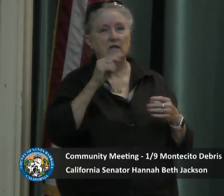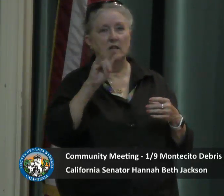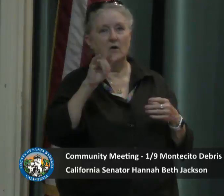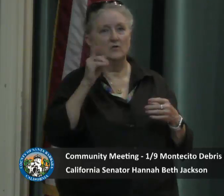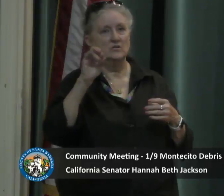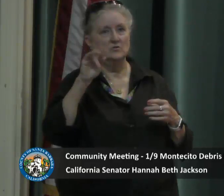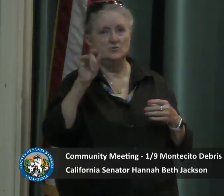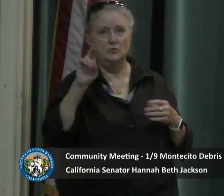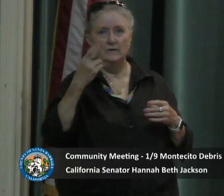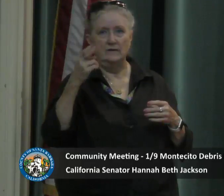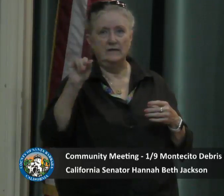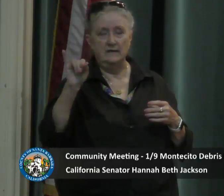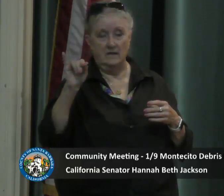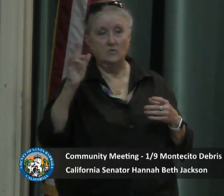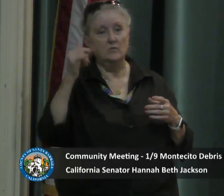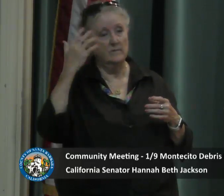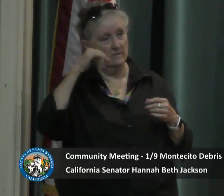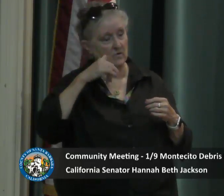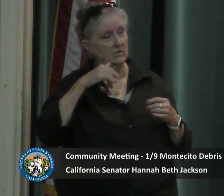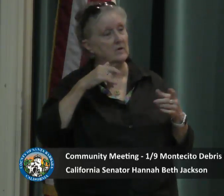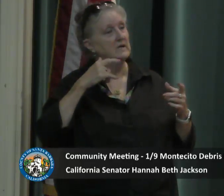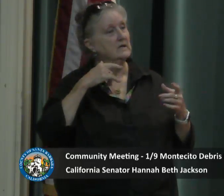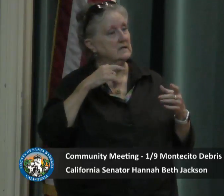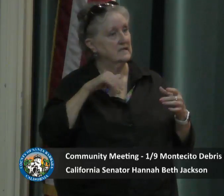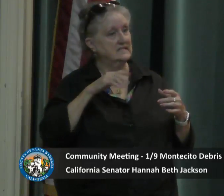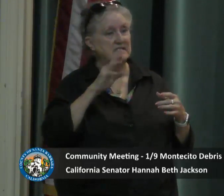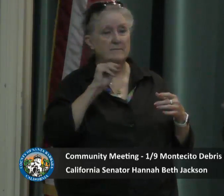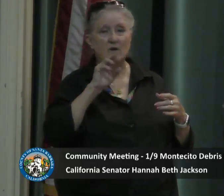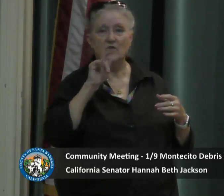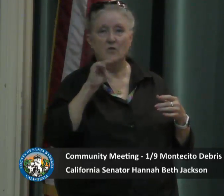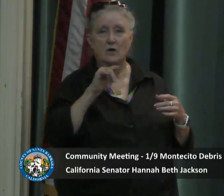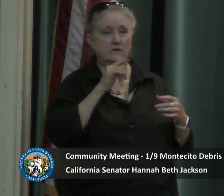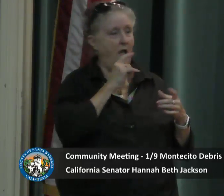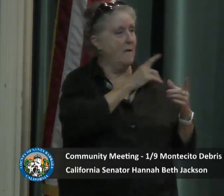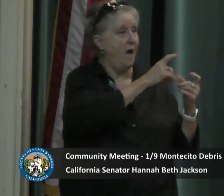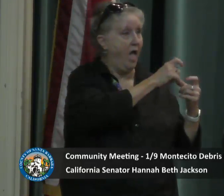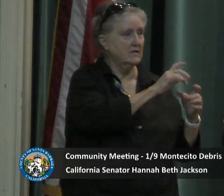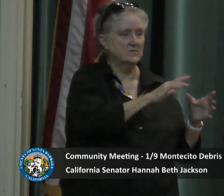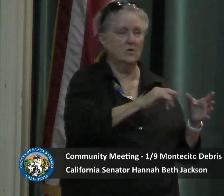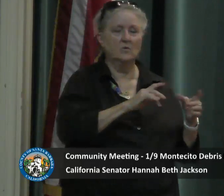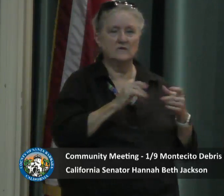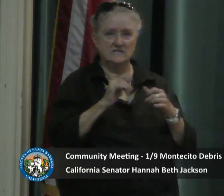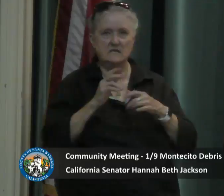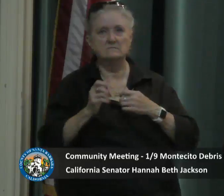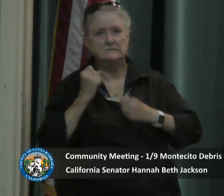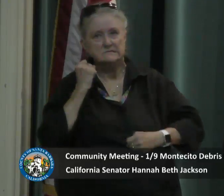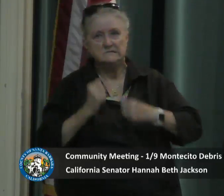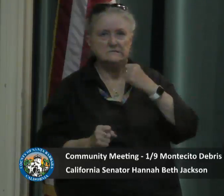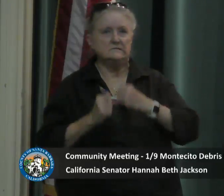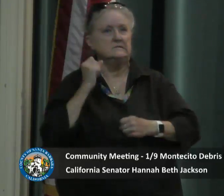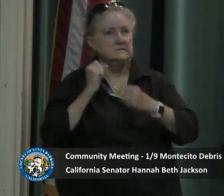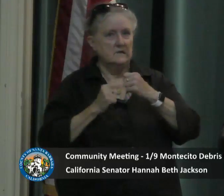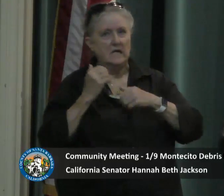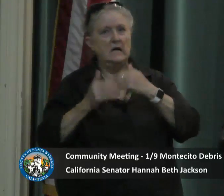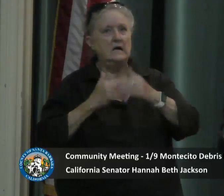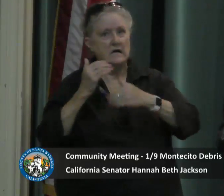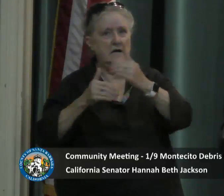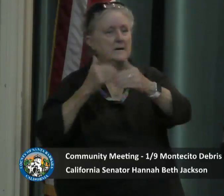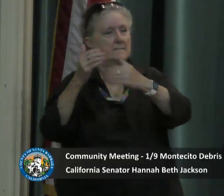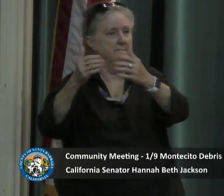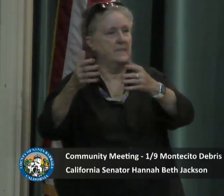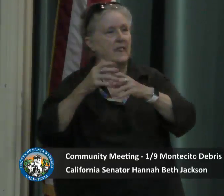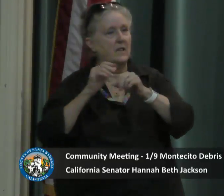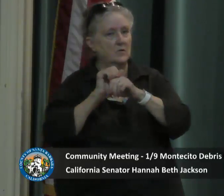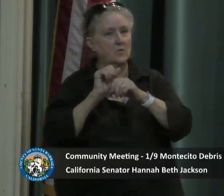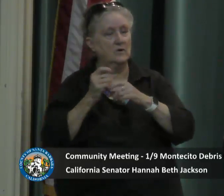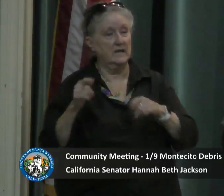and he said, please remind the people this is a marathon, not a sprint. There is a lot of work to be done, and for most